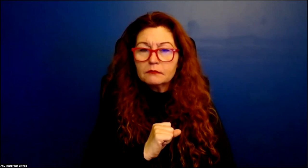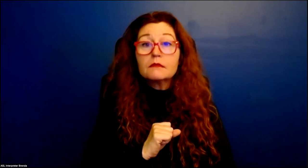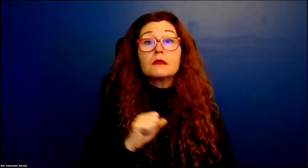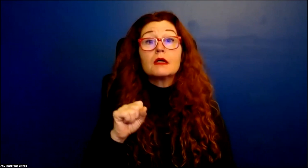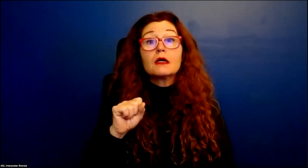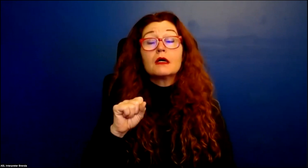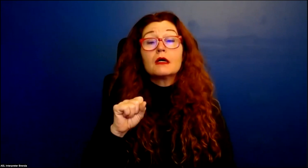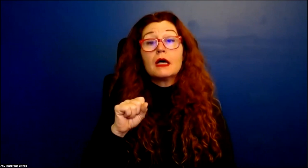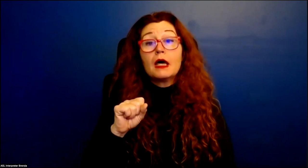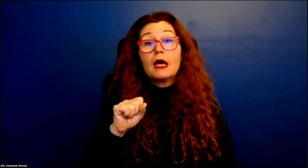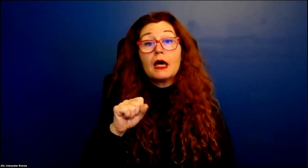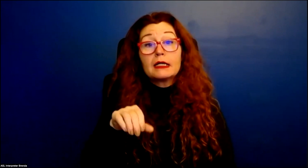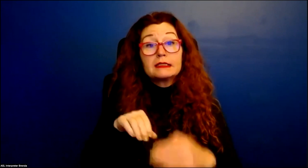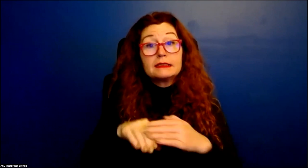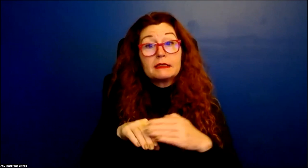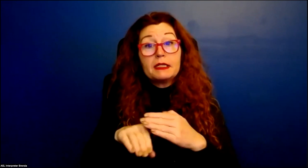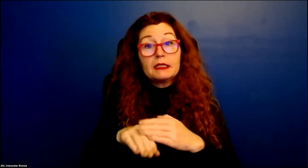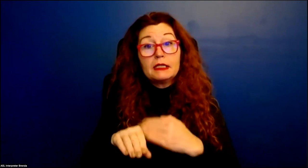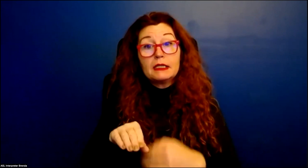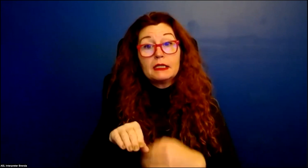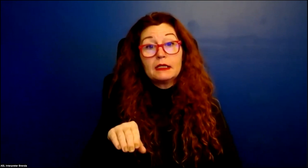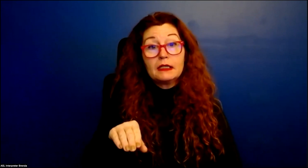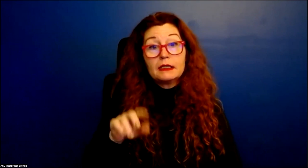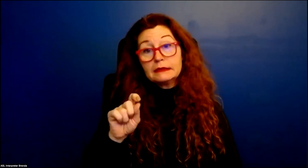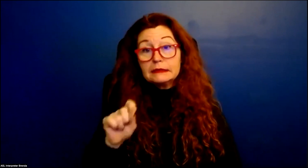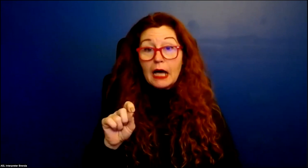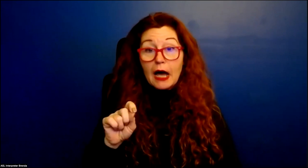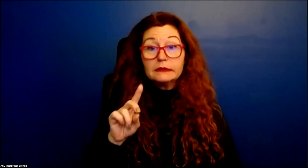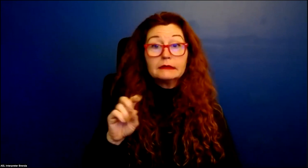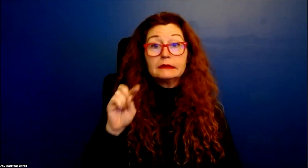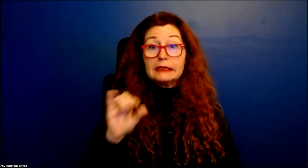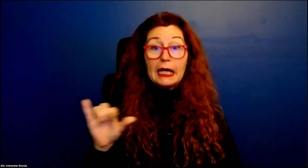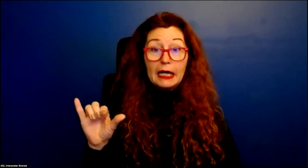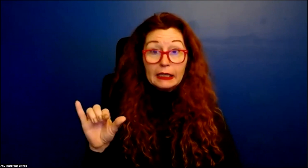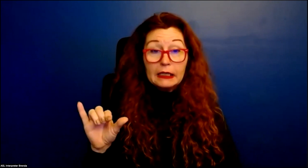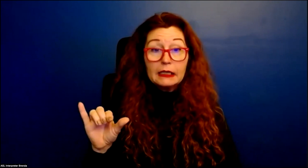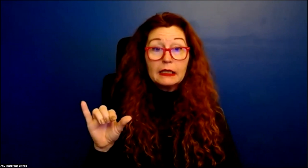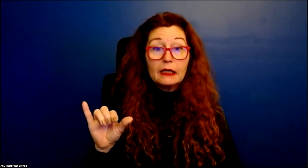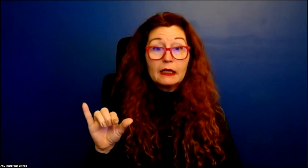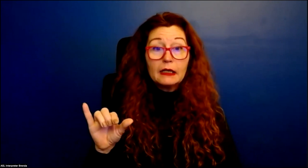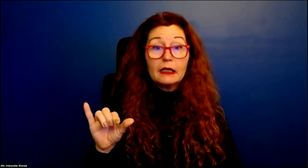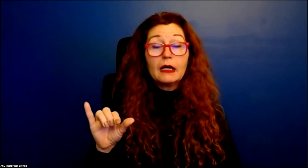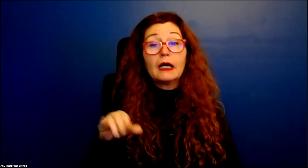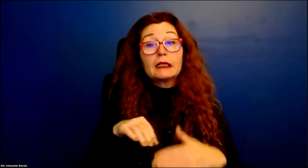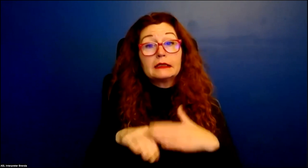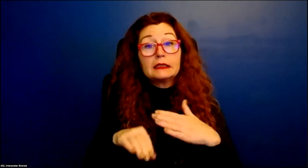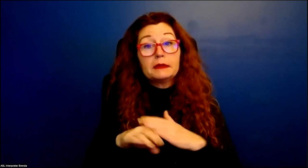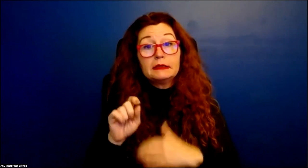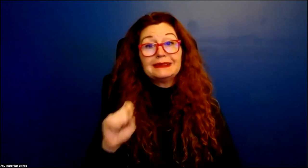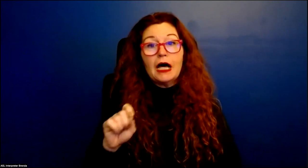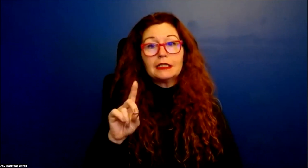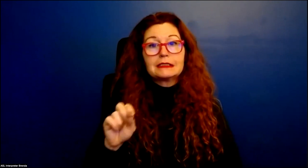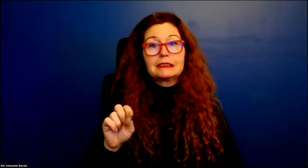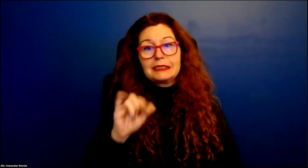accessibility.day. So I'm not going to spell out accessibility, but it's accessibility.day. And then the GAD